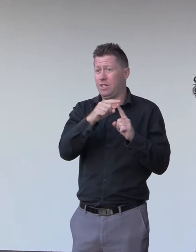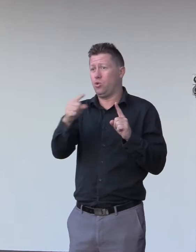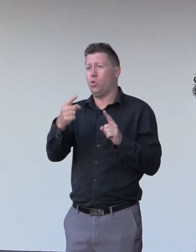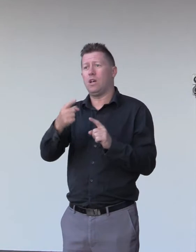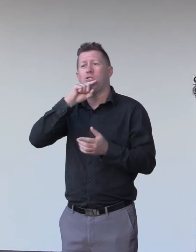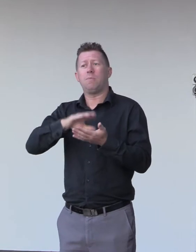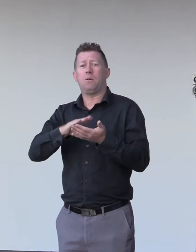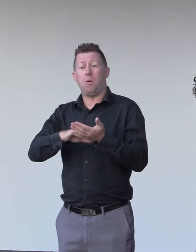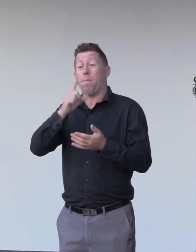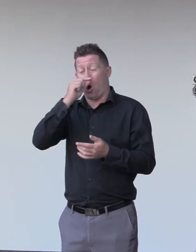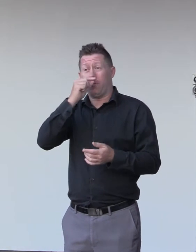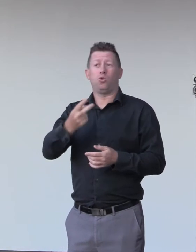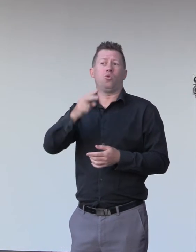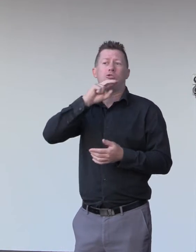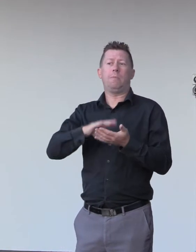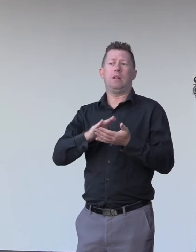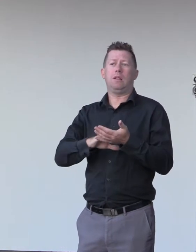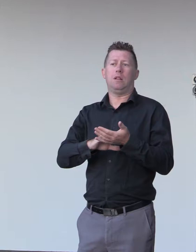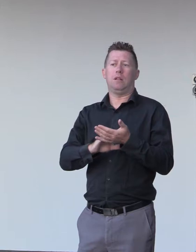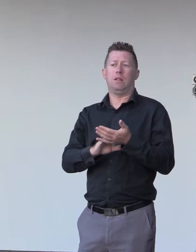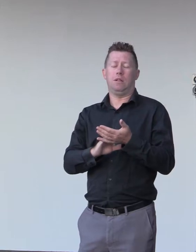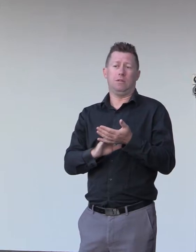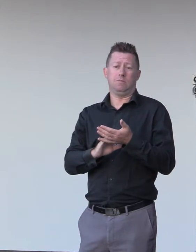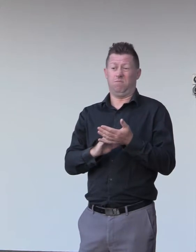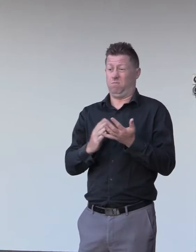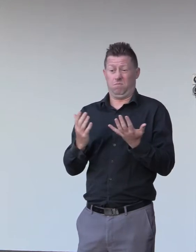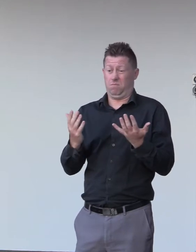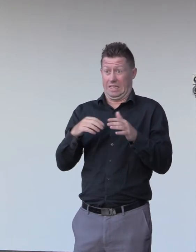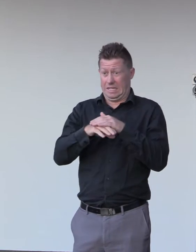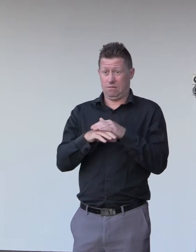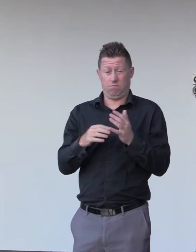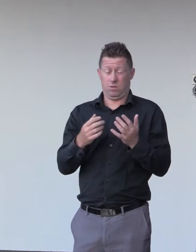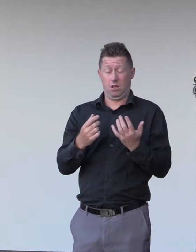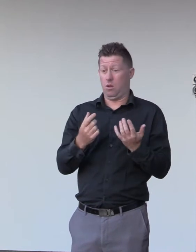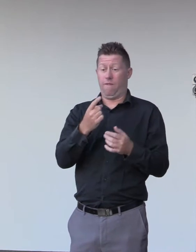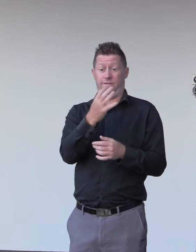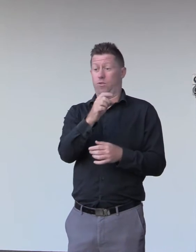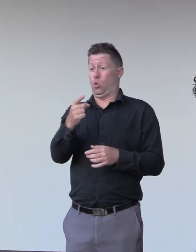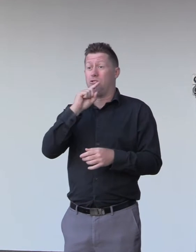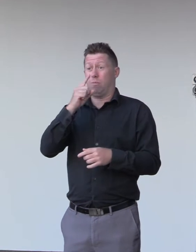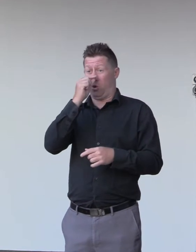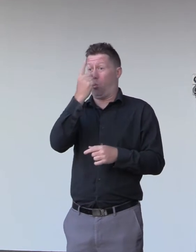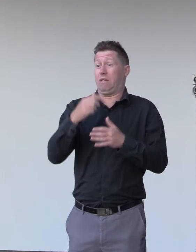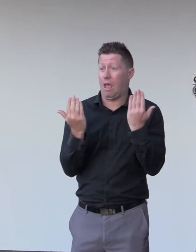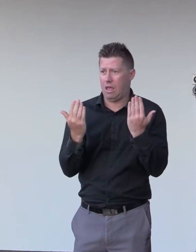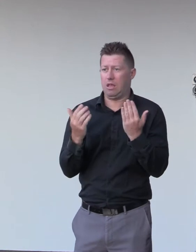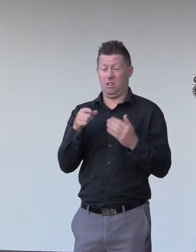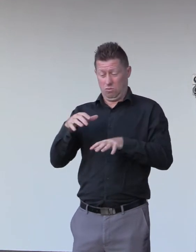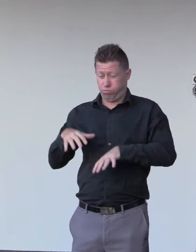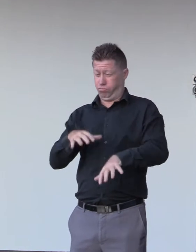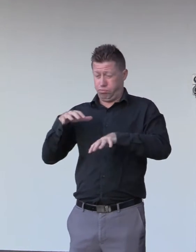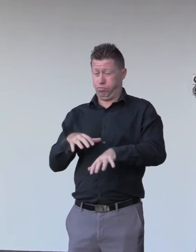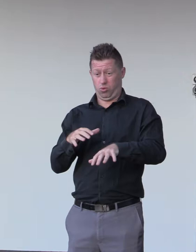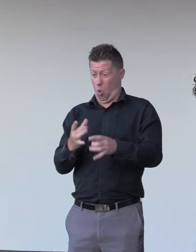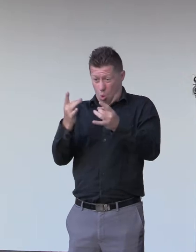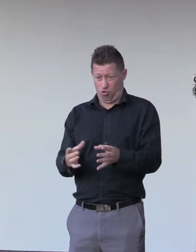a day and up to 200 mils over a 72-hour period. Now clearly if that rainfall, that level of rainfall coincides with existing damage